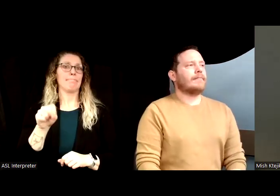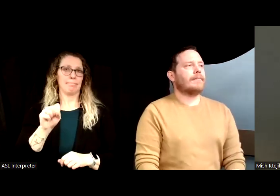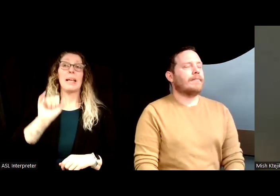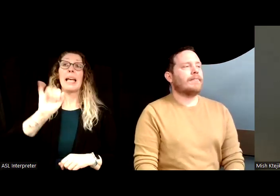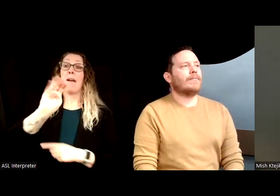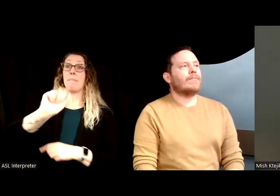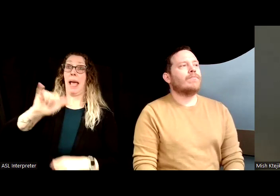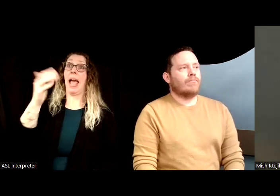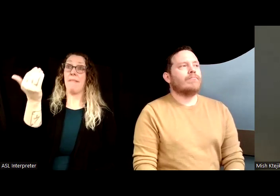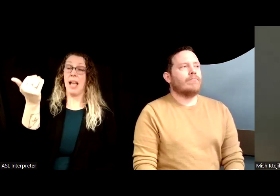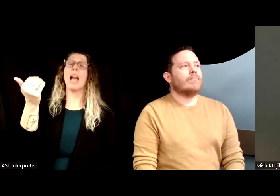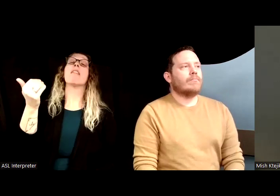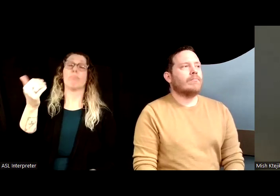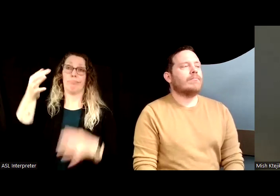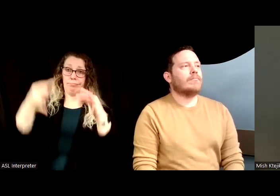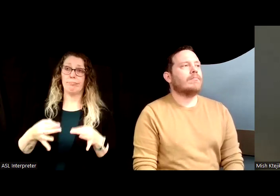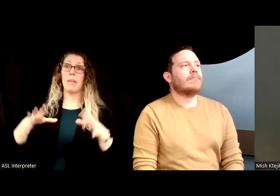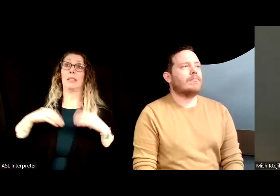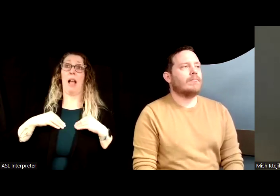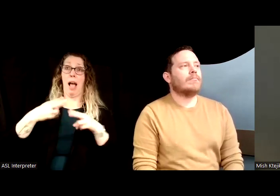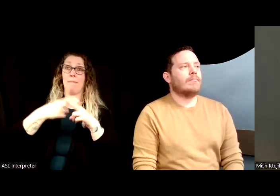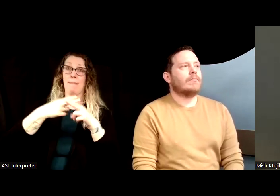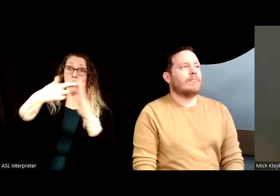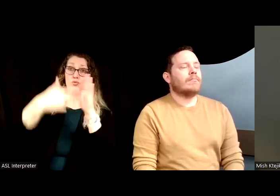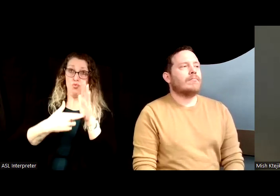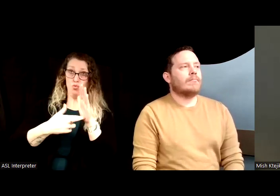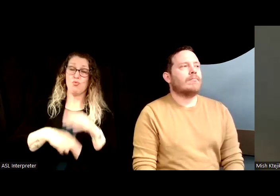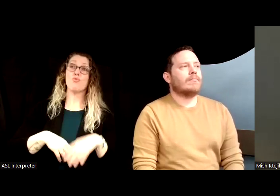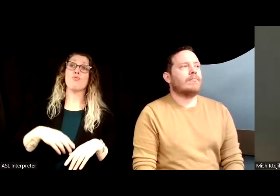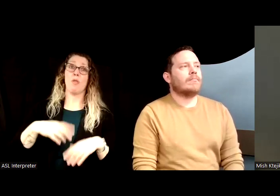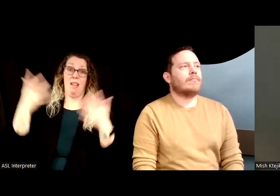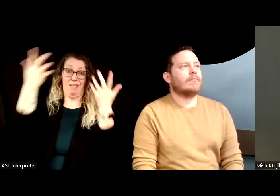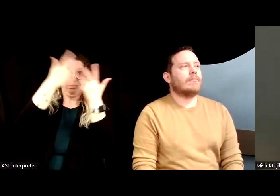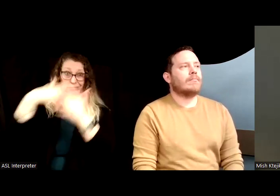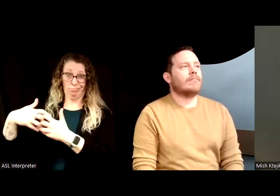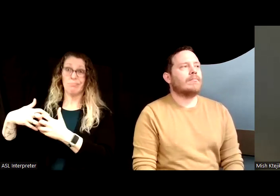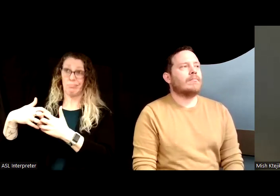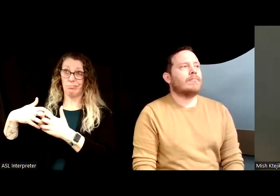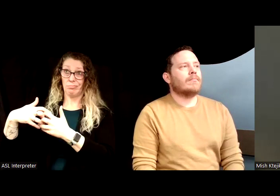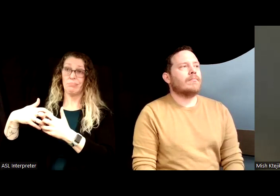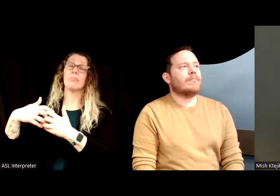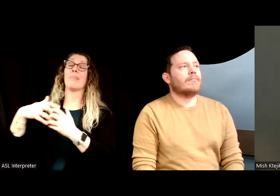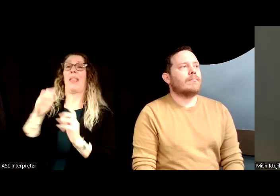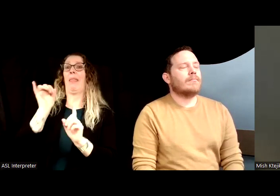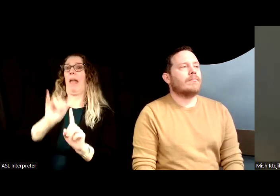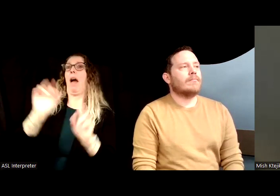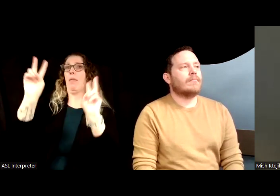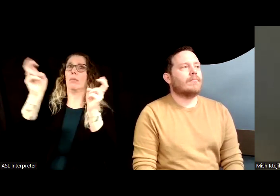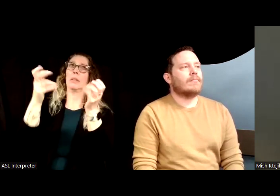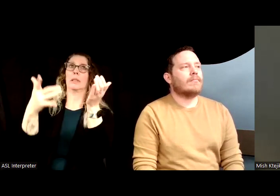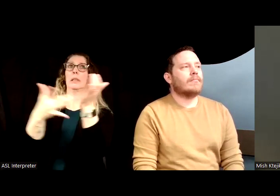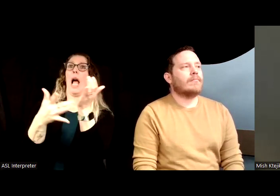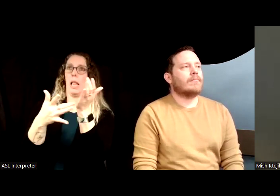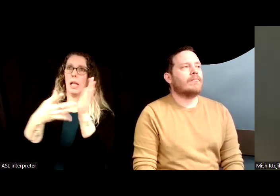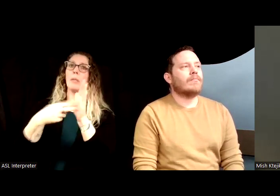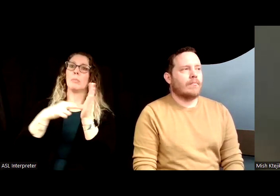May 15th, adopt the temporary rule and we could make it all fit, that would technically, I think, take you out